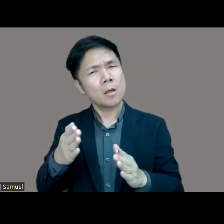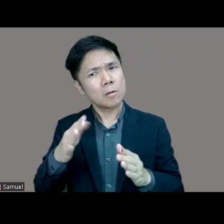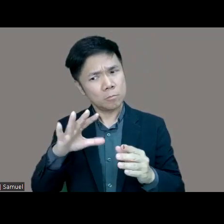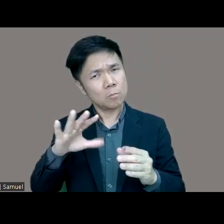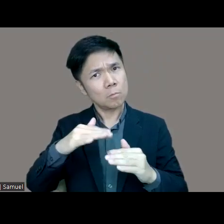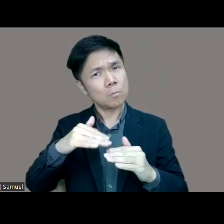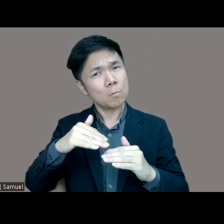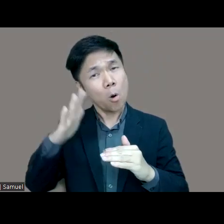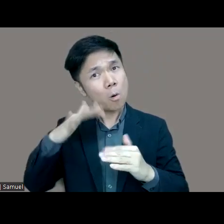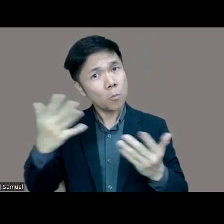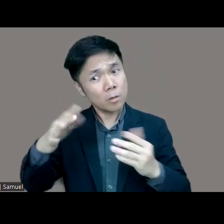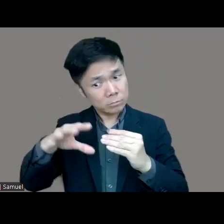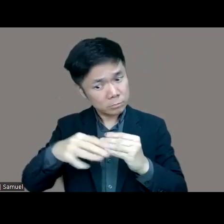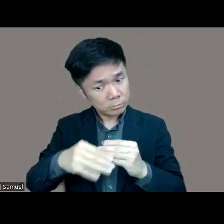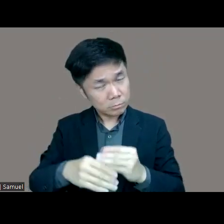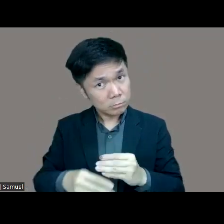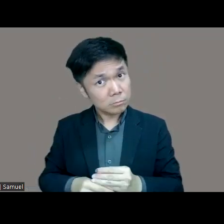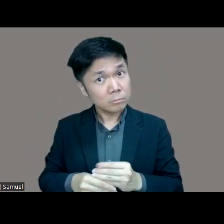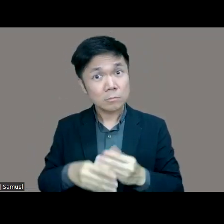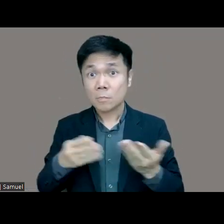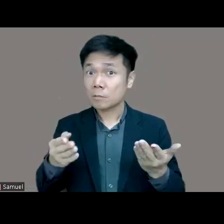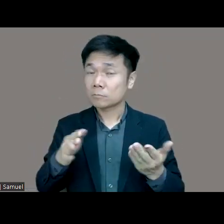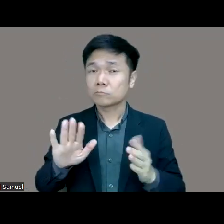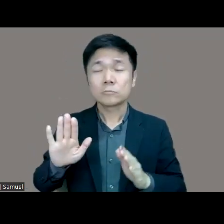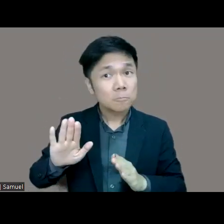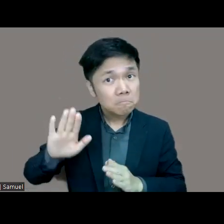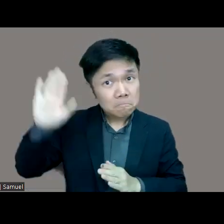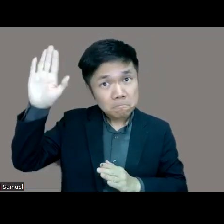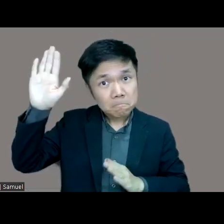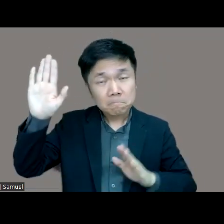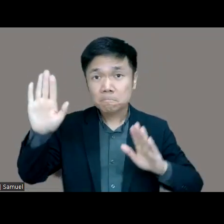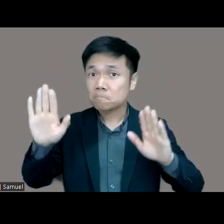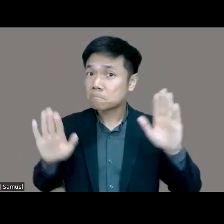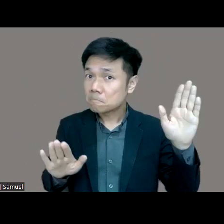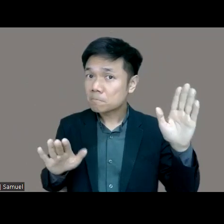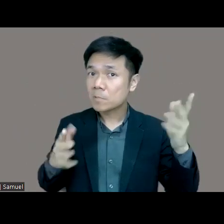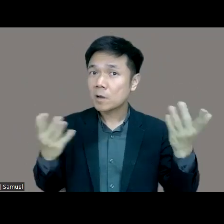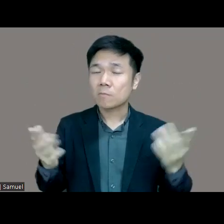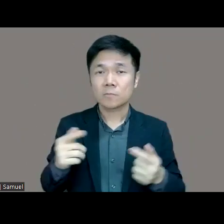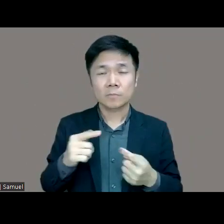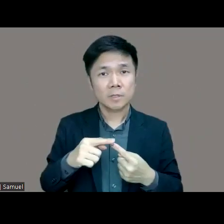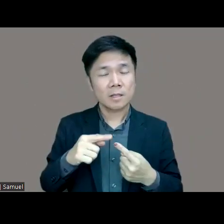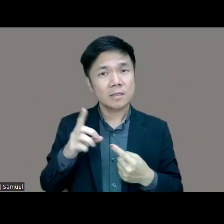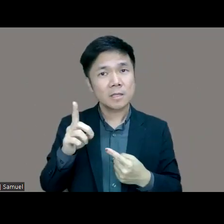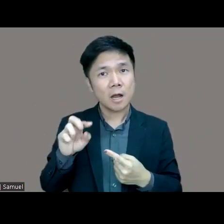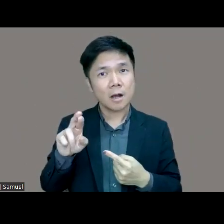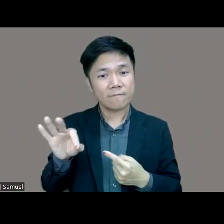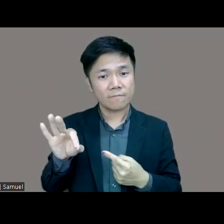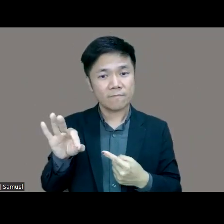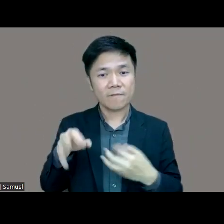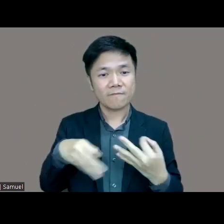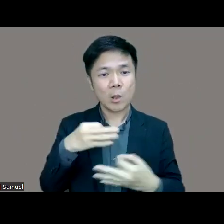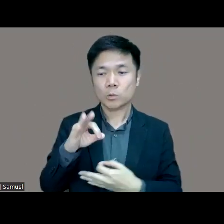ahead. You can, again, raise your hand and we will allow you to unmute. Sorry, it's a little